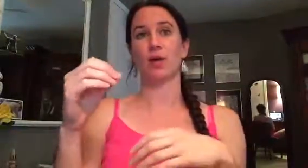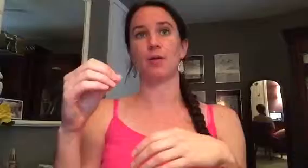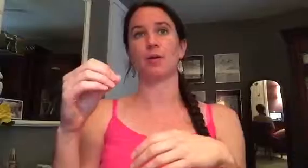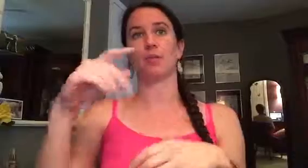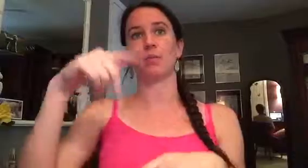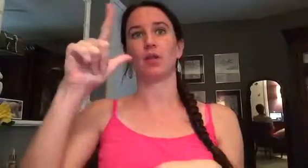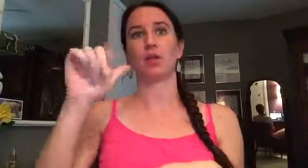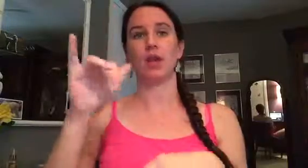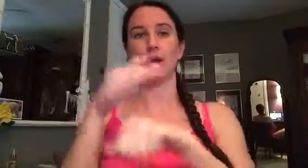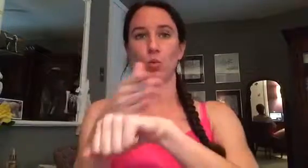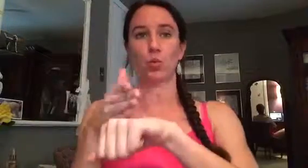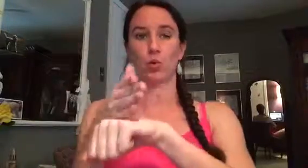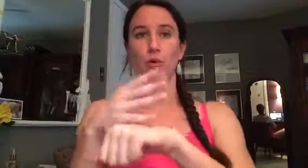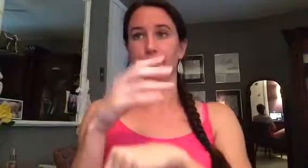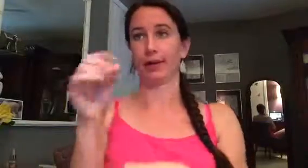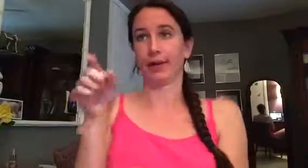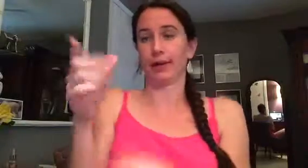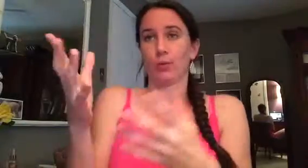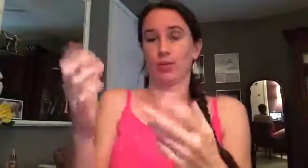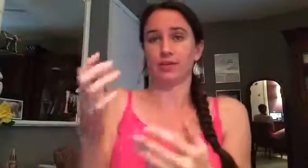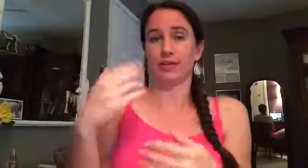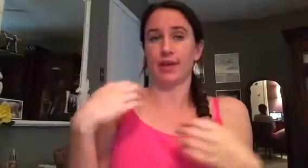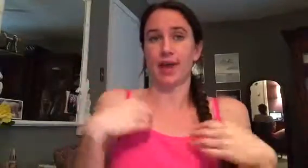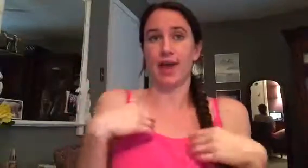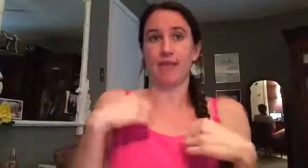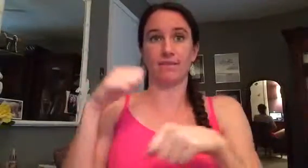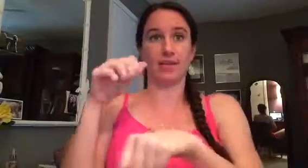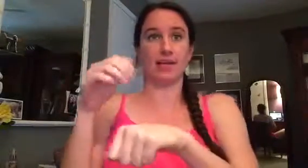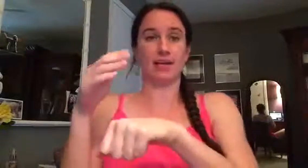And he wants it to have a cement floor.